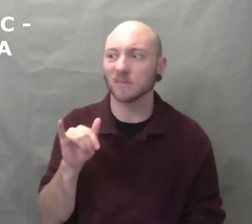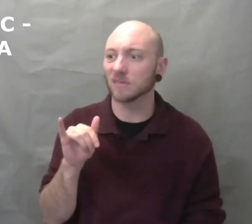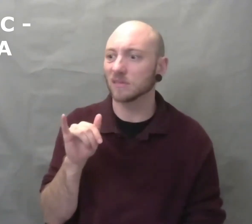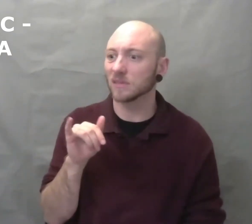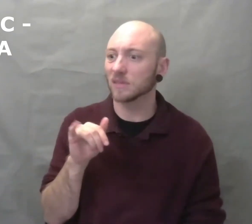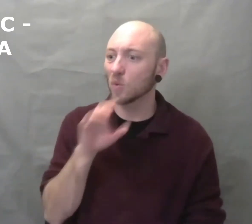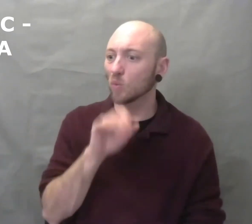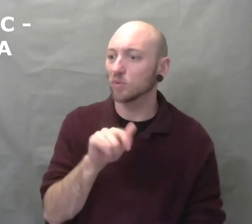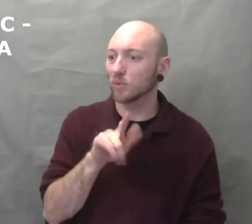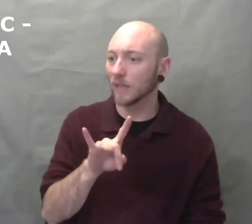to